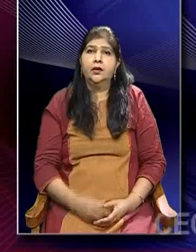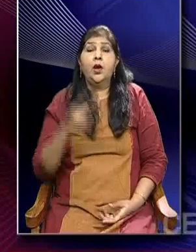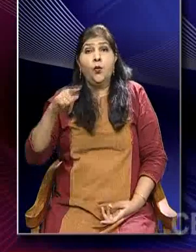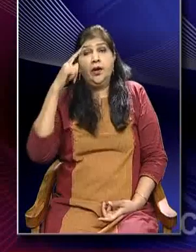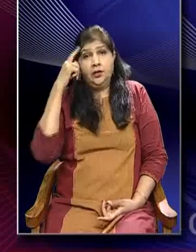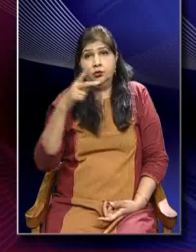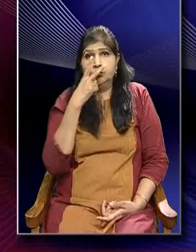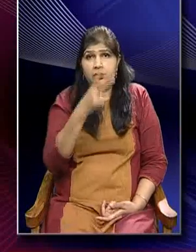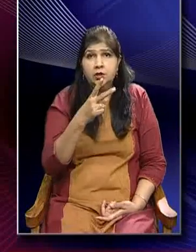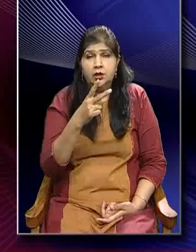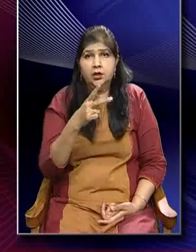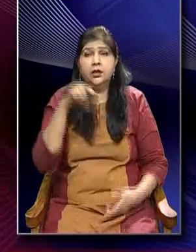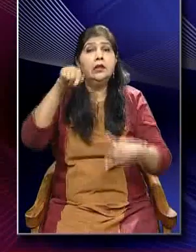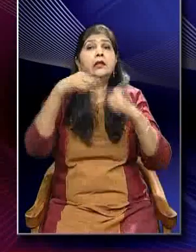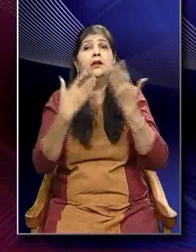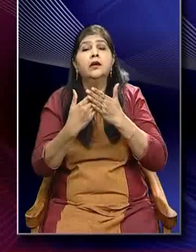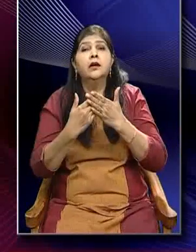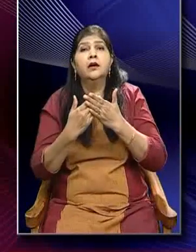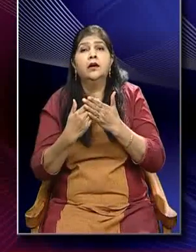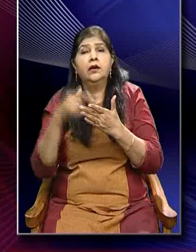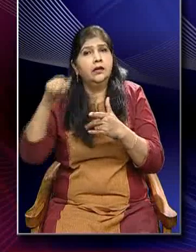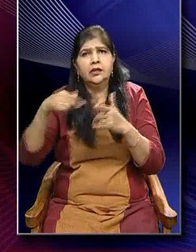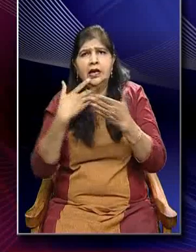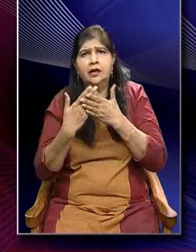to see that it has had